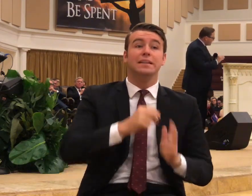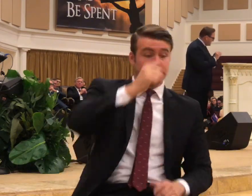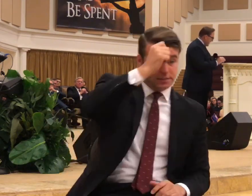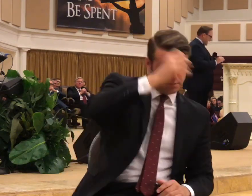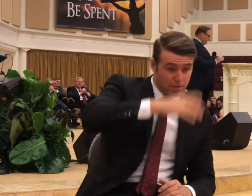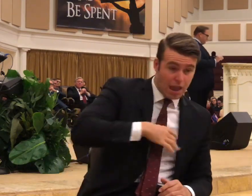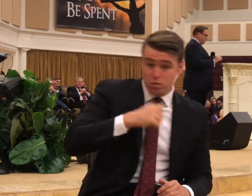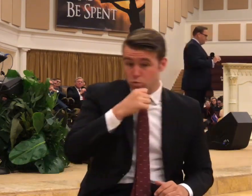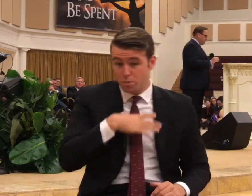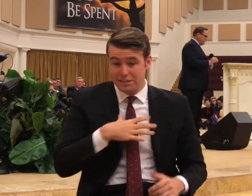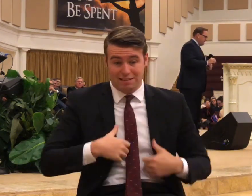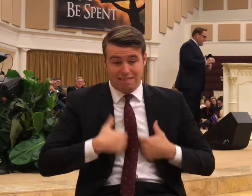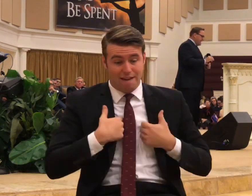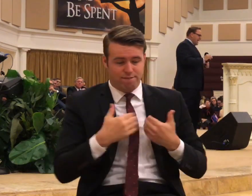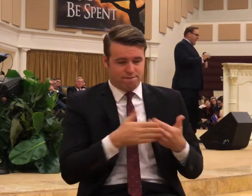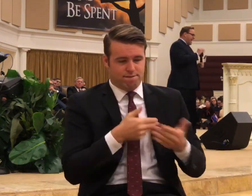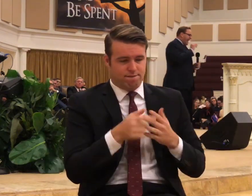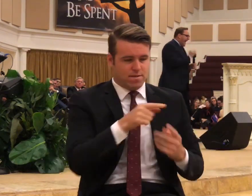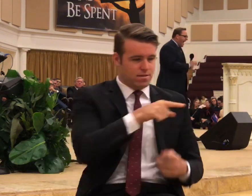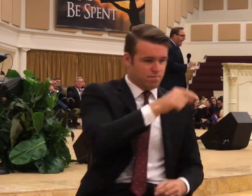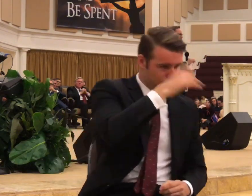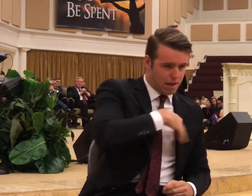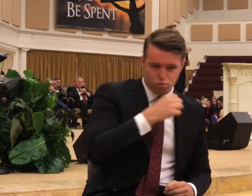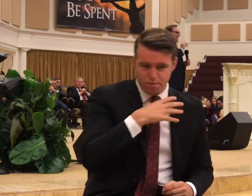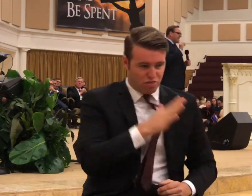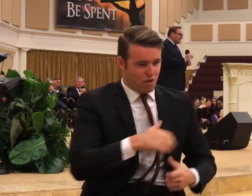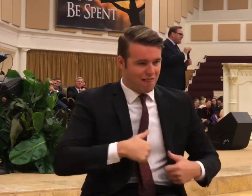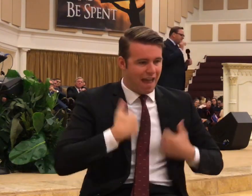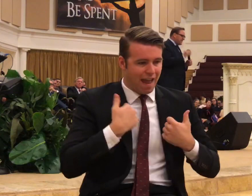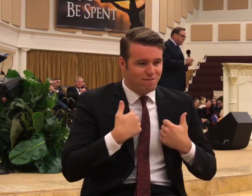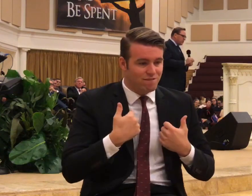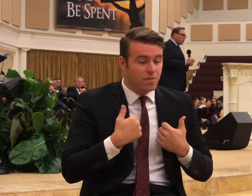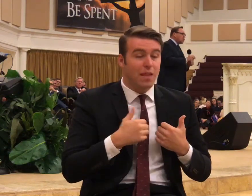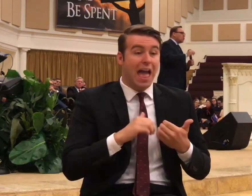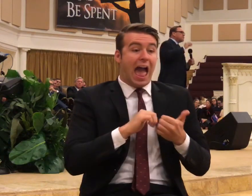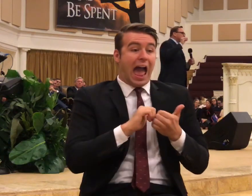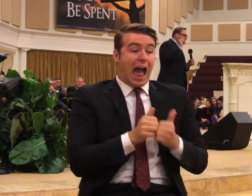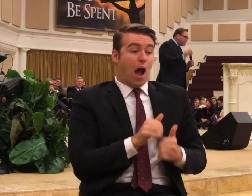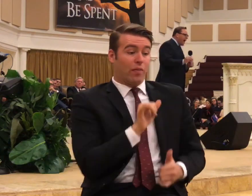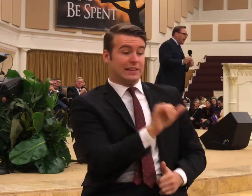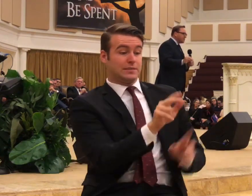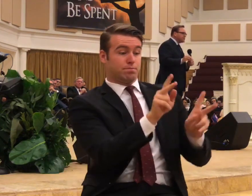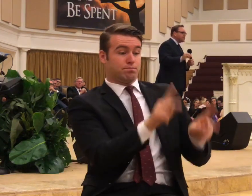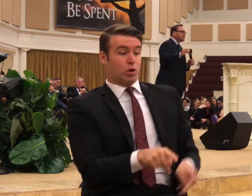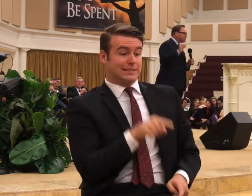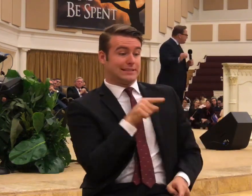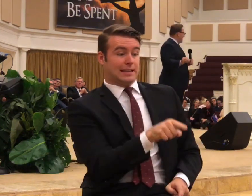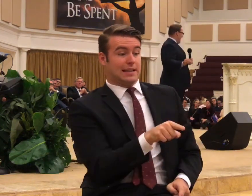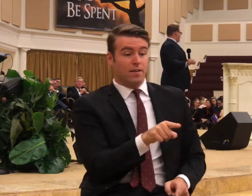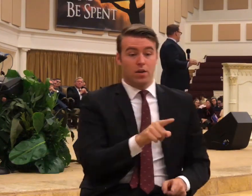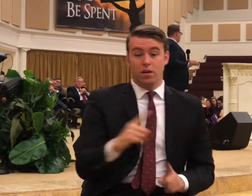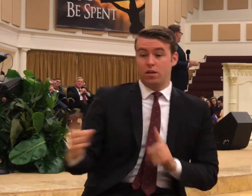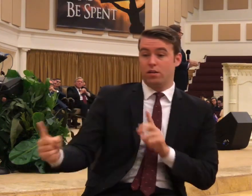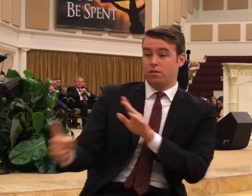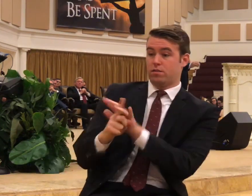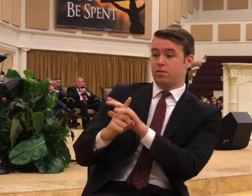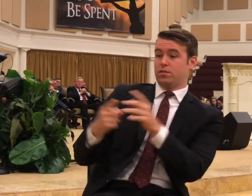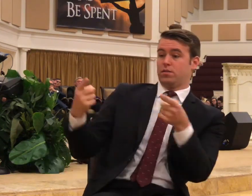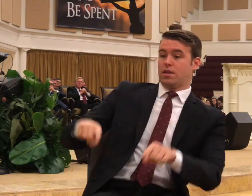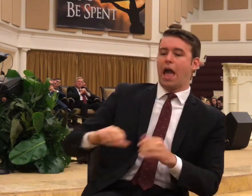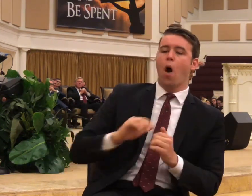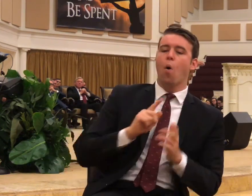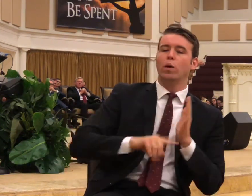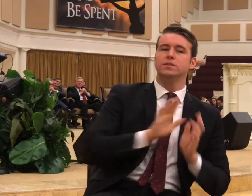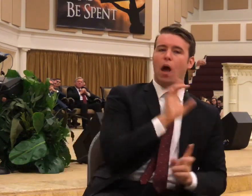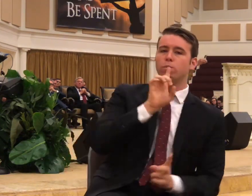or woman's life and how that individual responds to that.